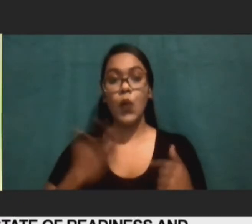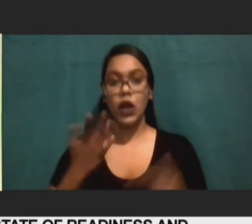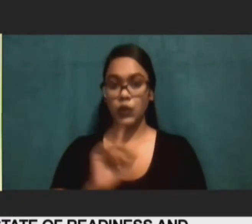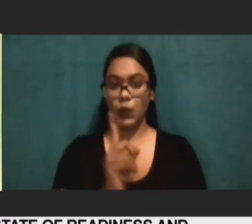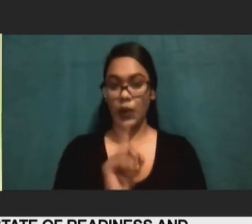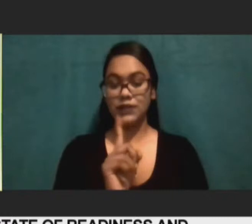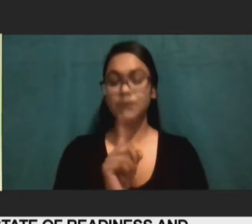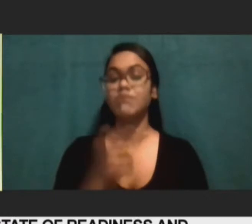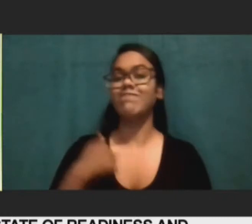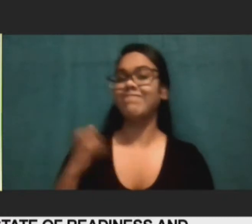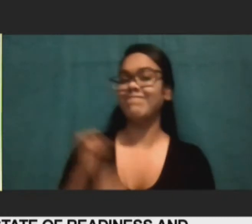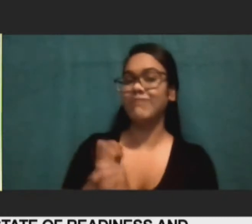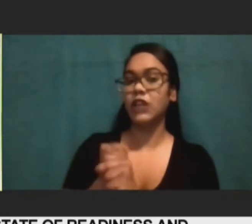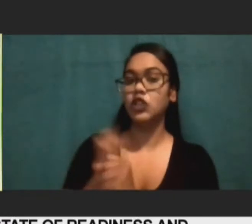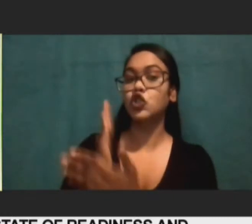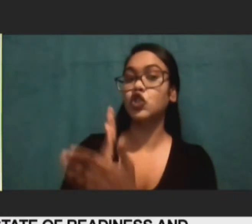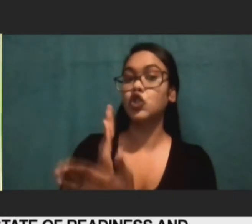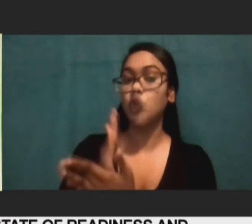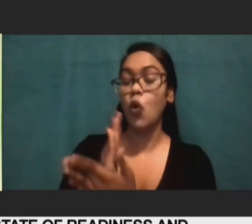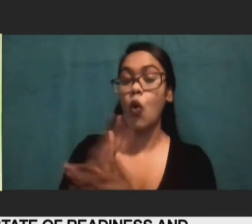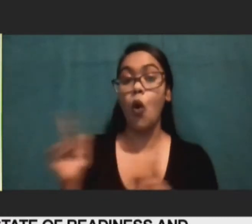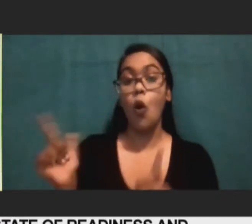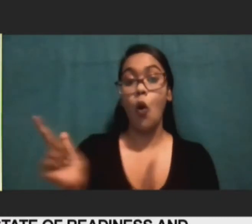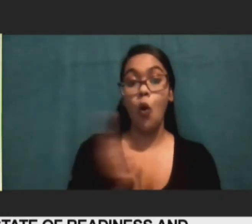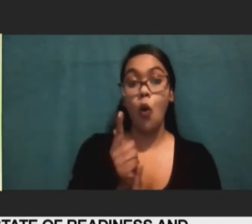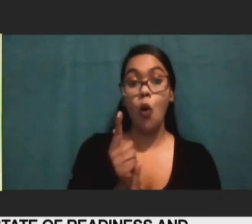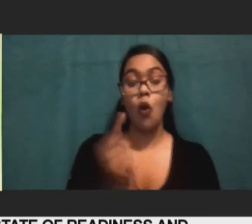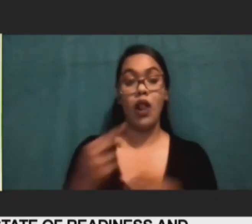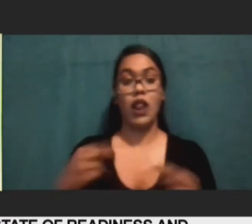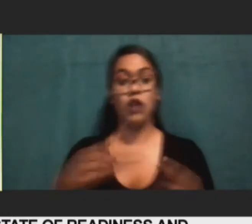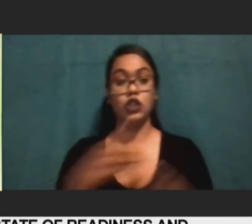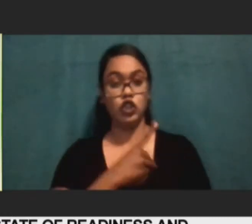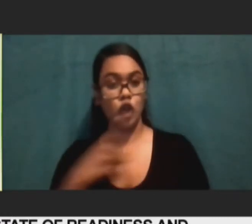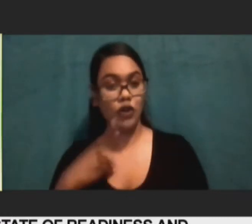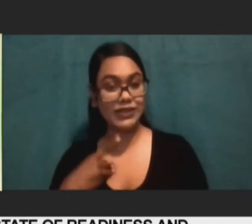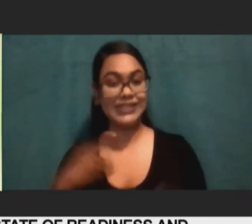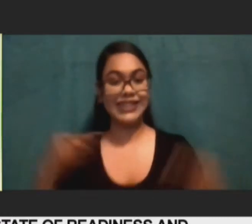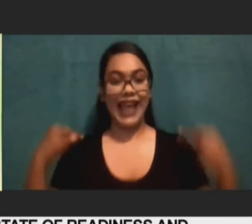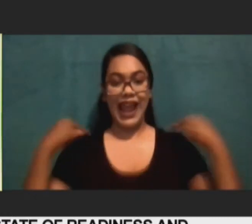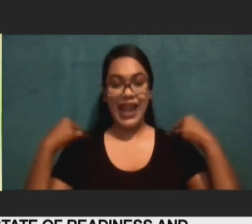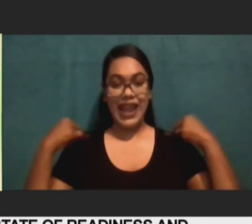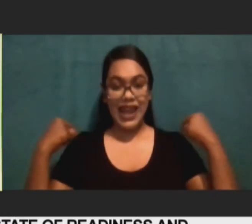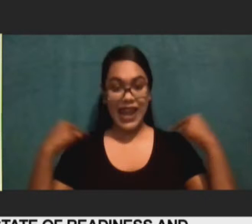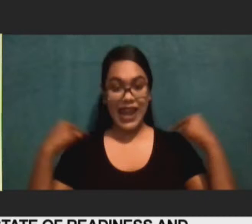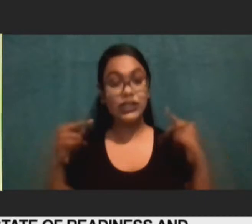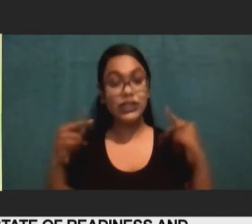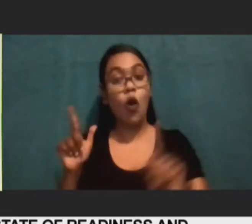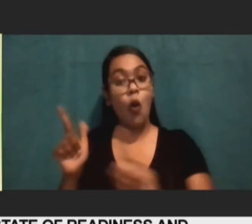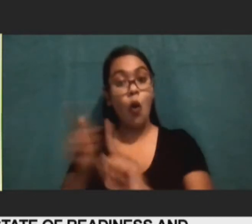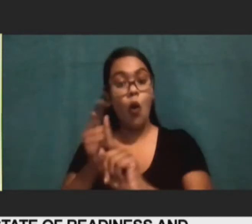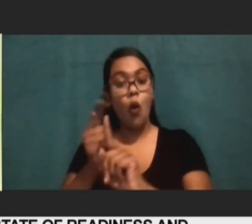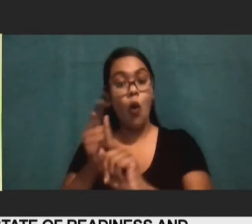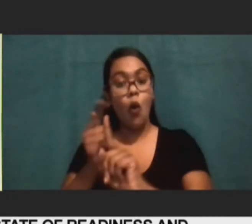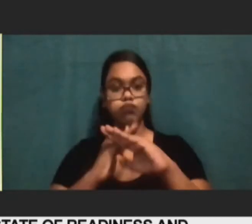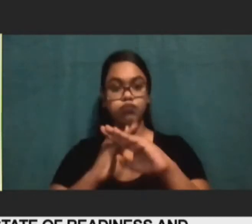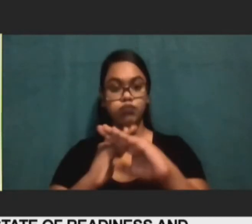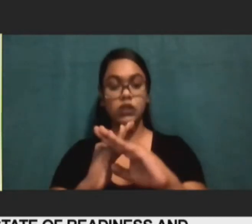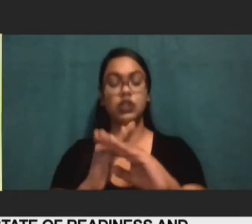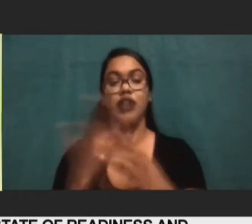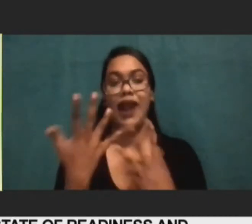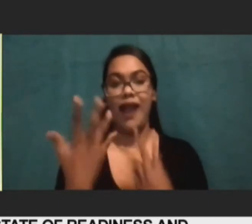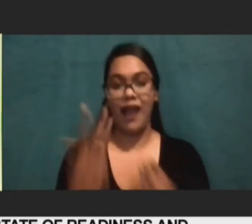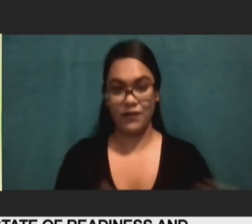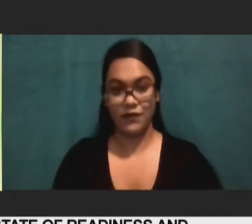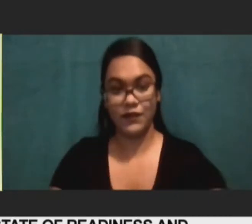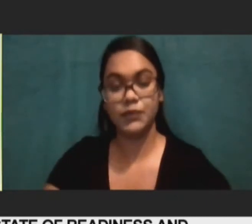sure that your soldiers are looked after very well. And if there is security of oxygen, there is security of PPEs, there